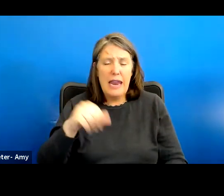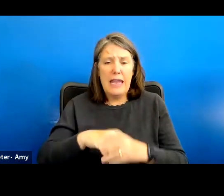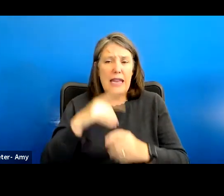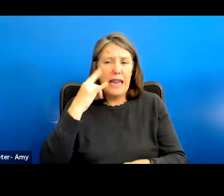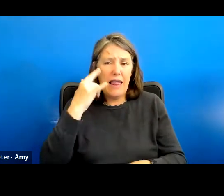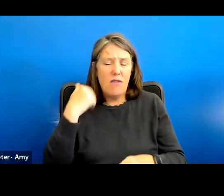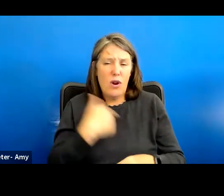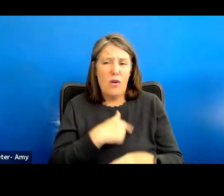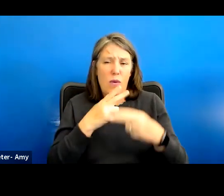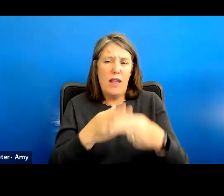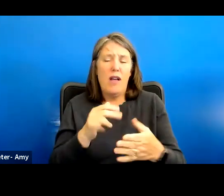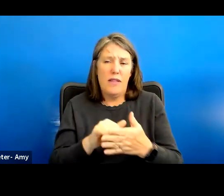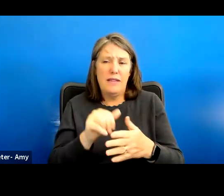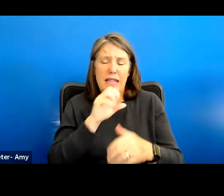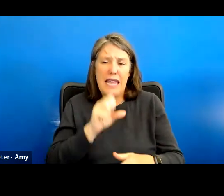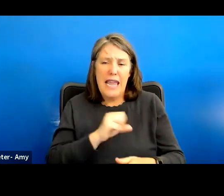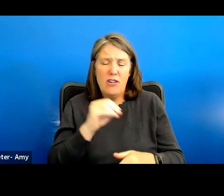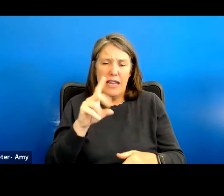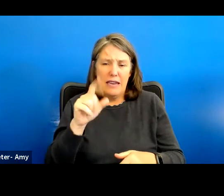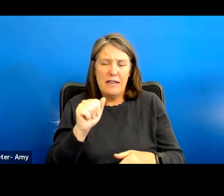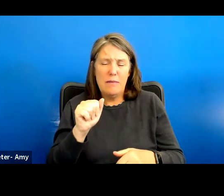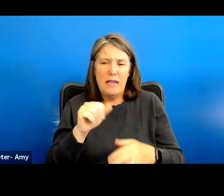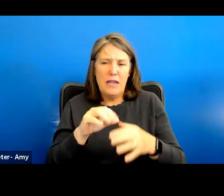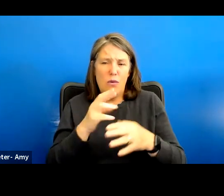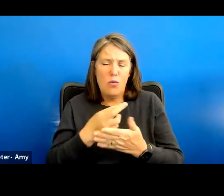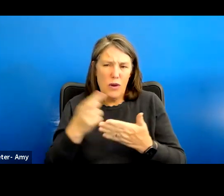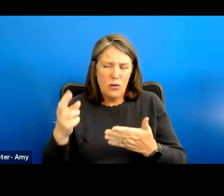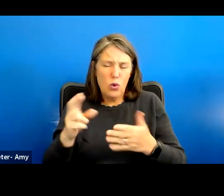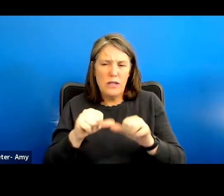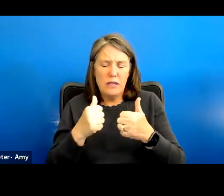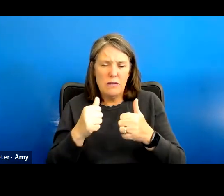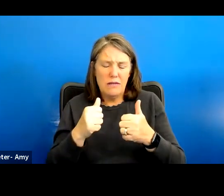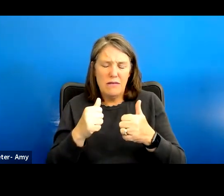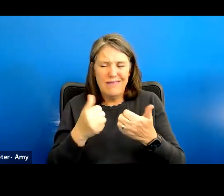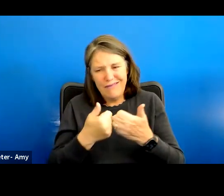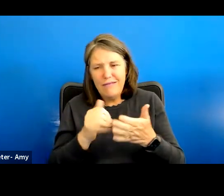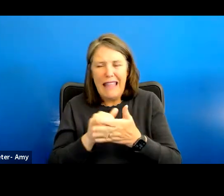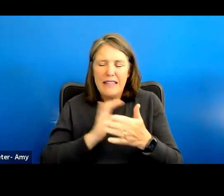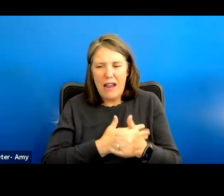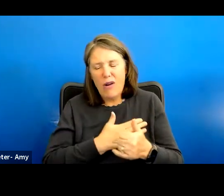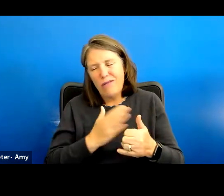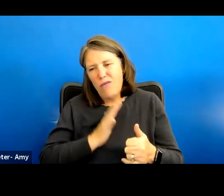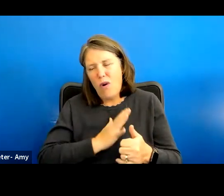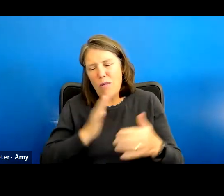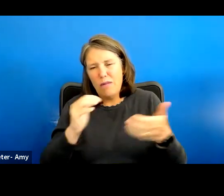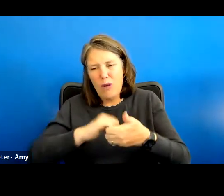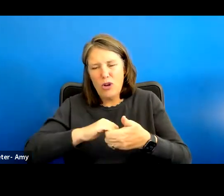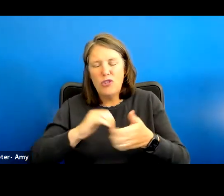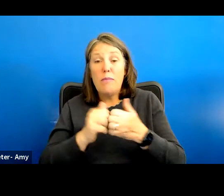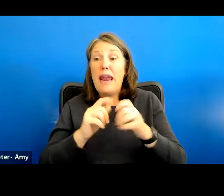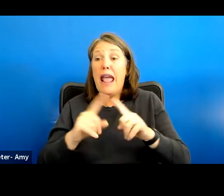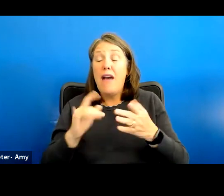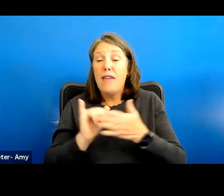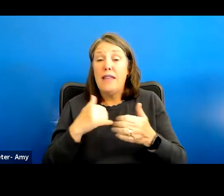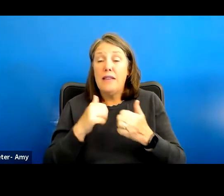California, we call this the Aging and Disability Resource Connection. That's kind of the formal name of that partnership, but having a partnership with our AAA has